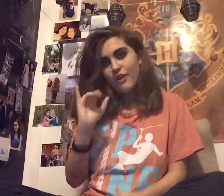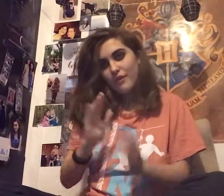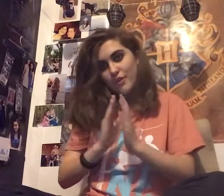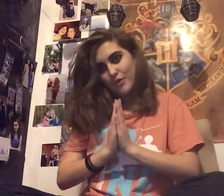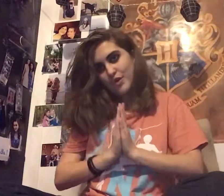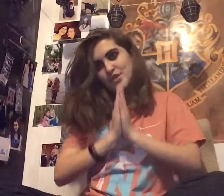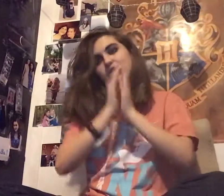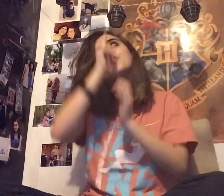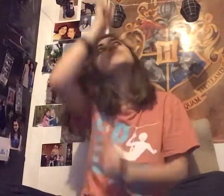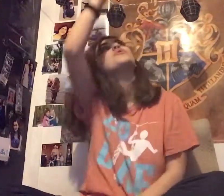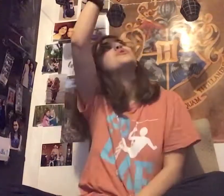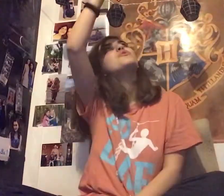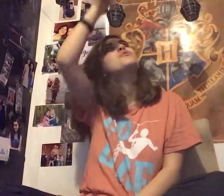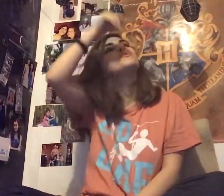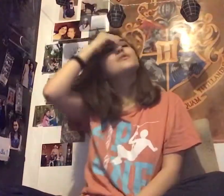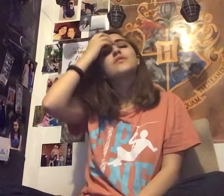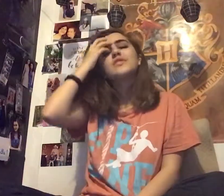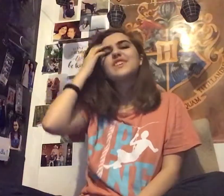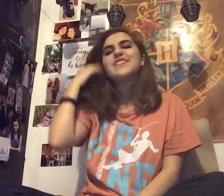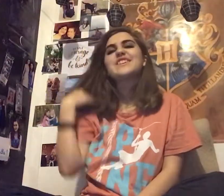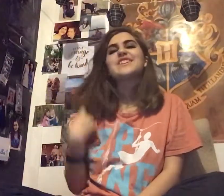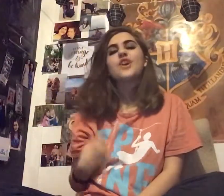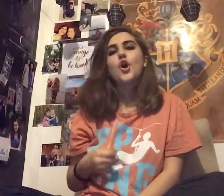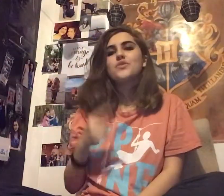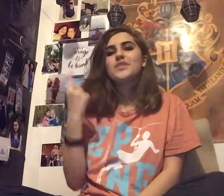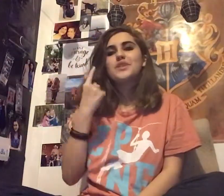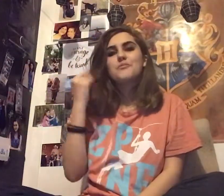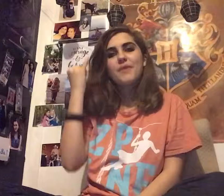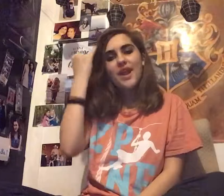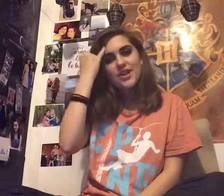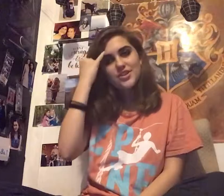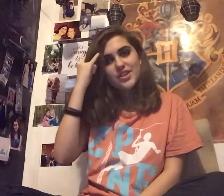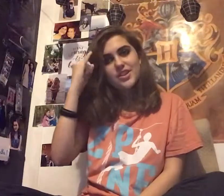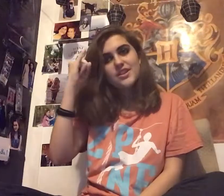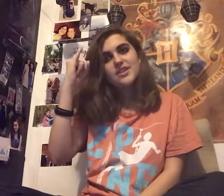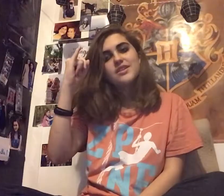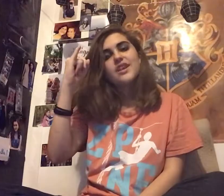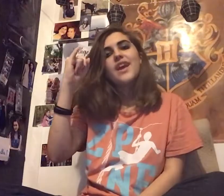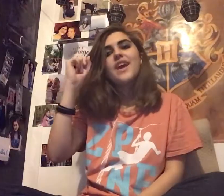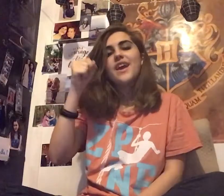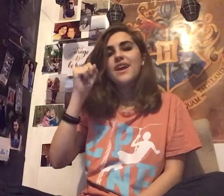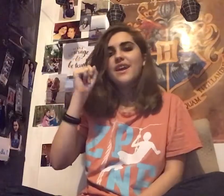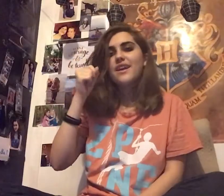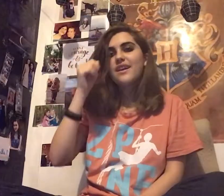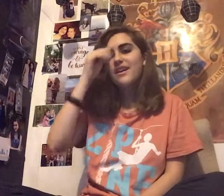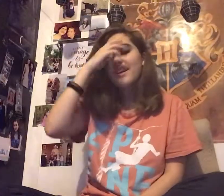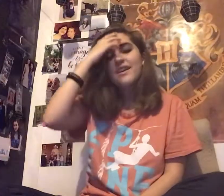forever worship you. I can only imagine, yeah.